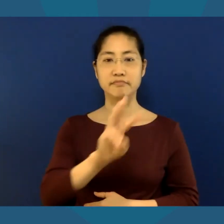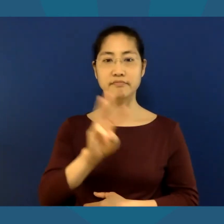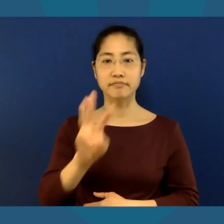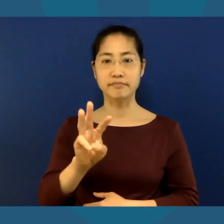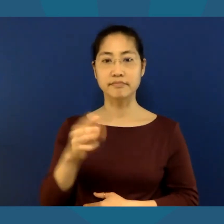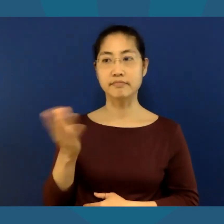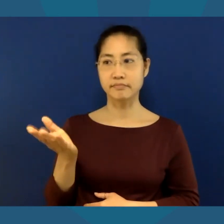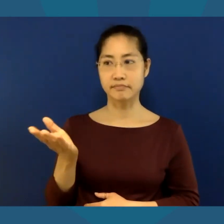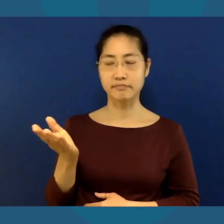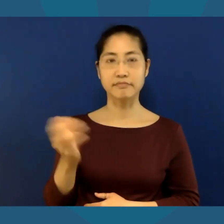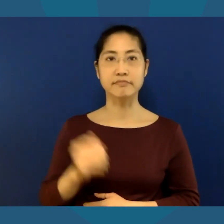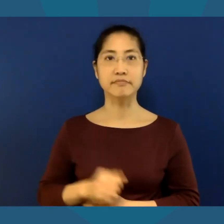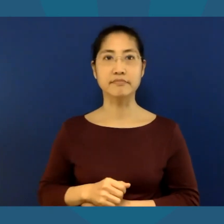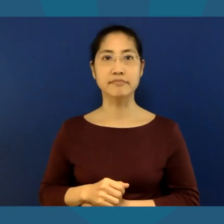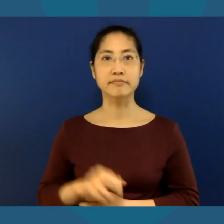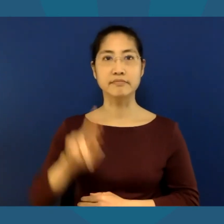Website,